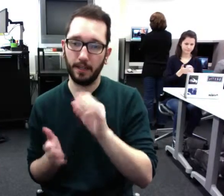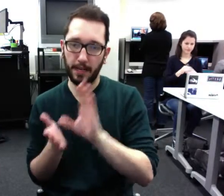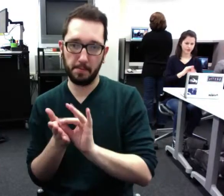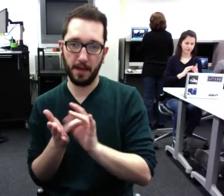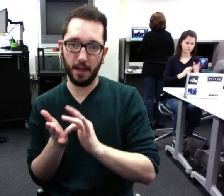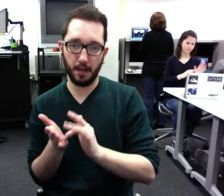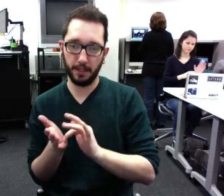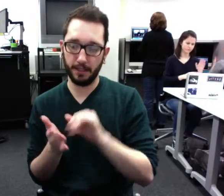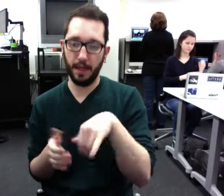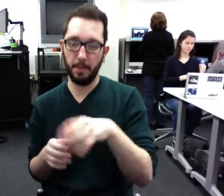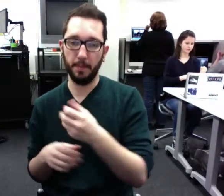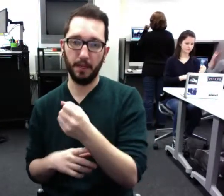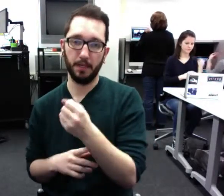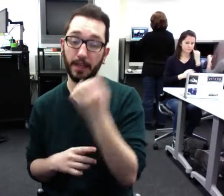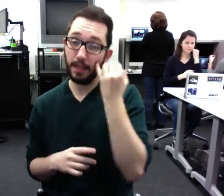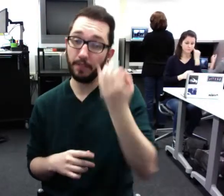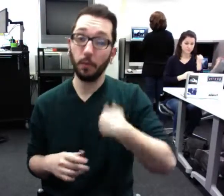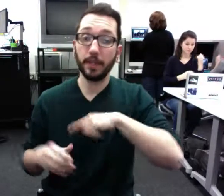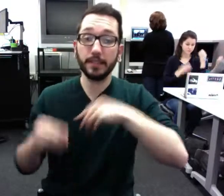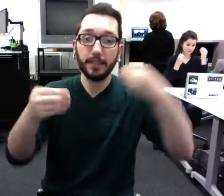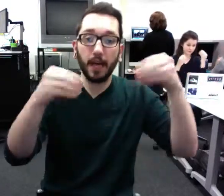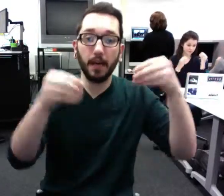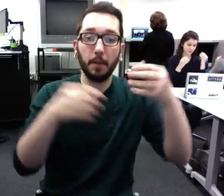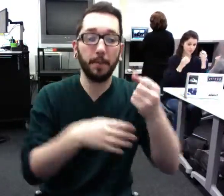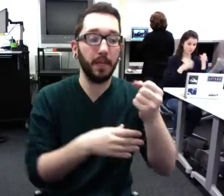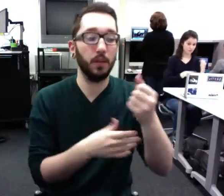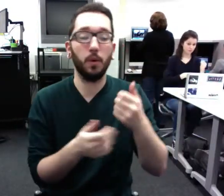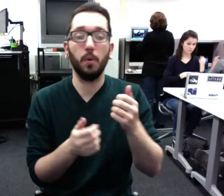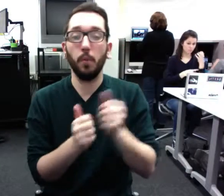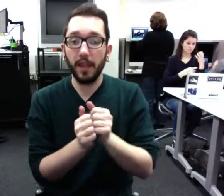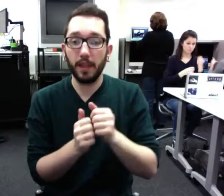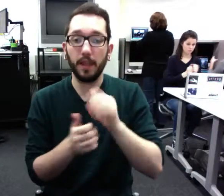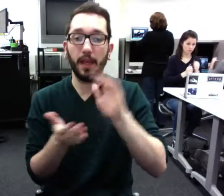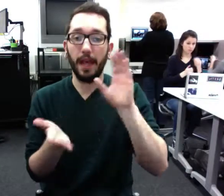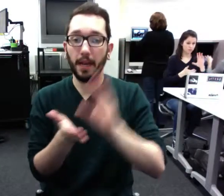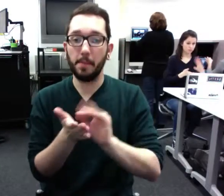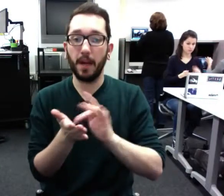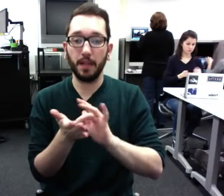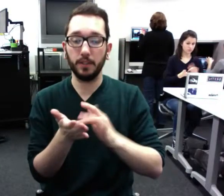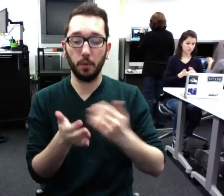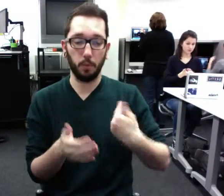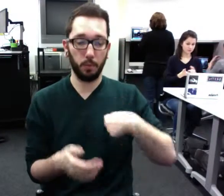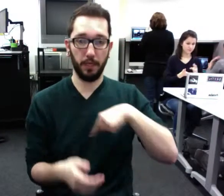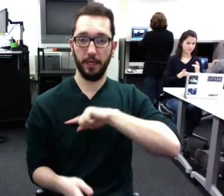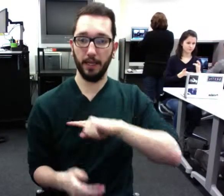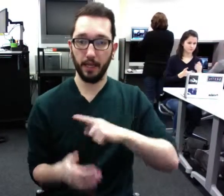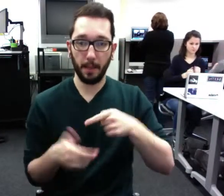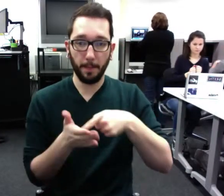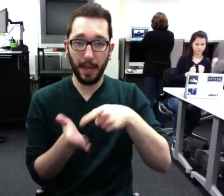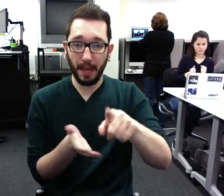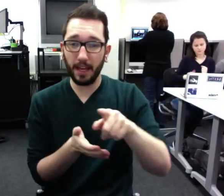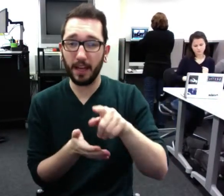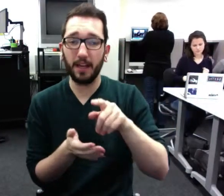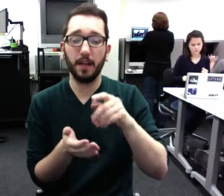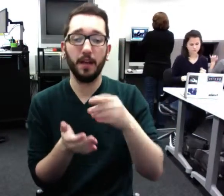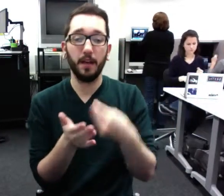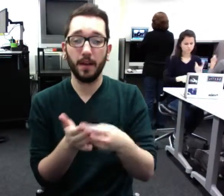If we sell milk with antibiotics in it and it's found out at the plant, we pay a huge fine. It's against the law. If it happens again, you can lose